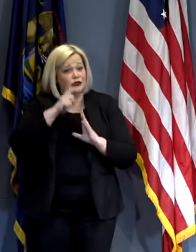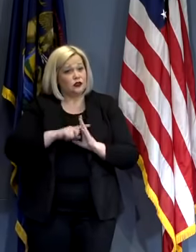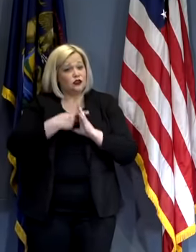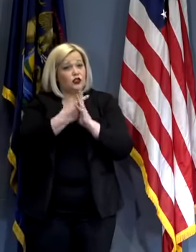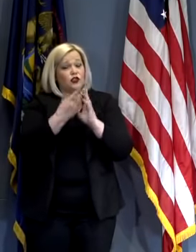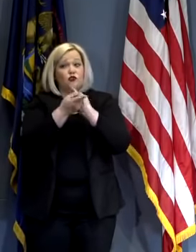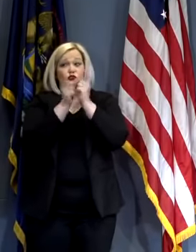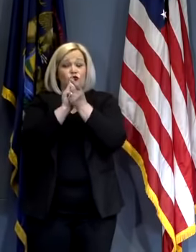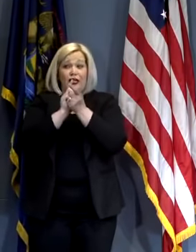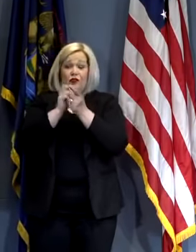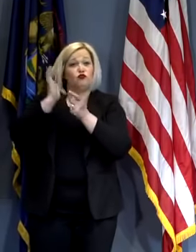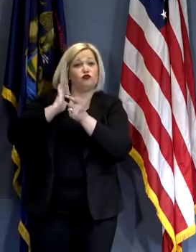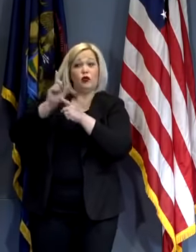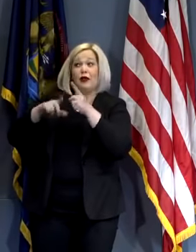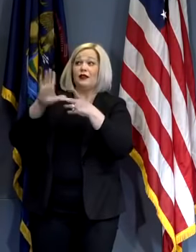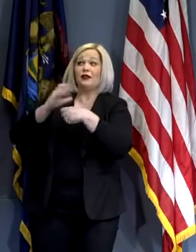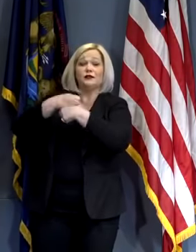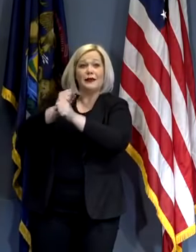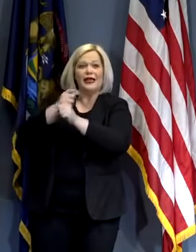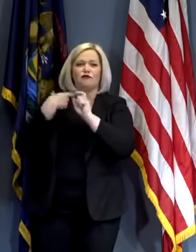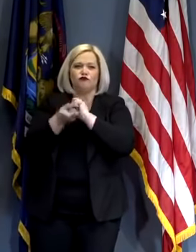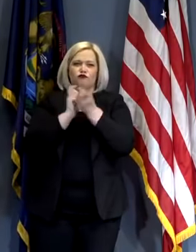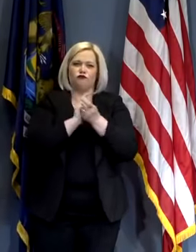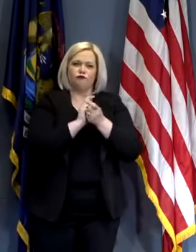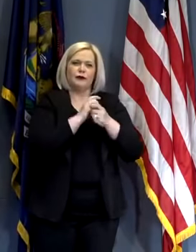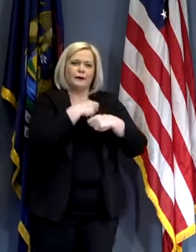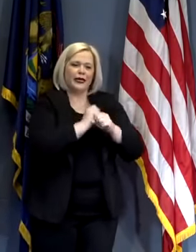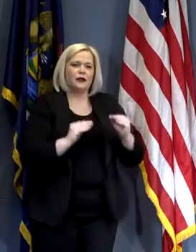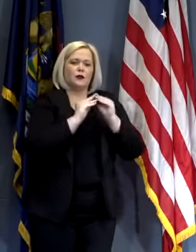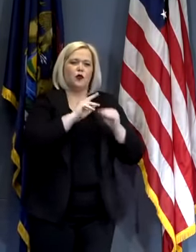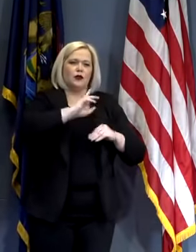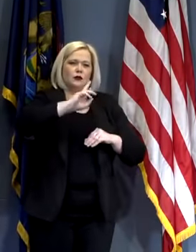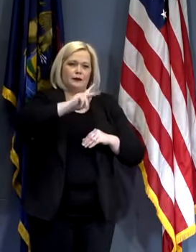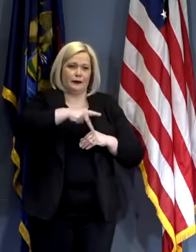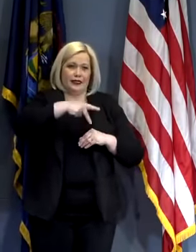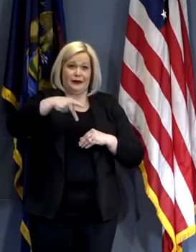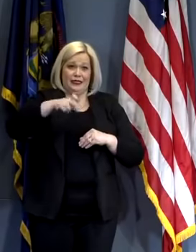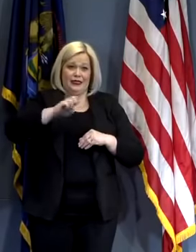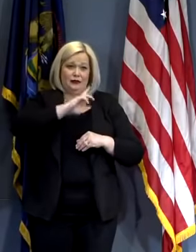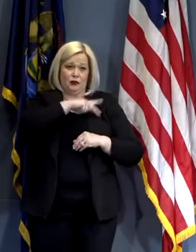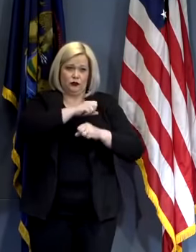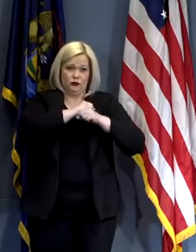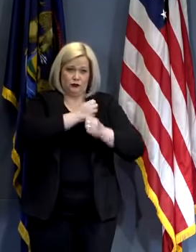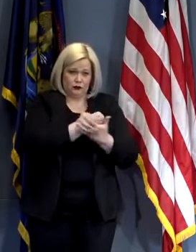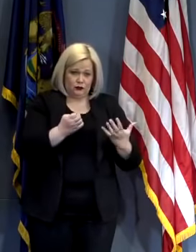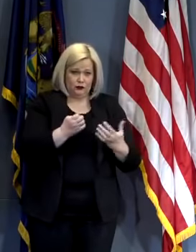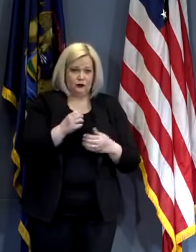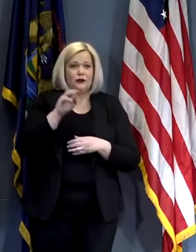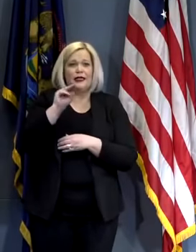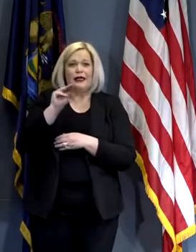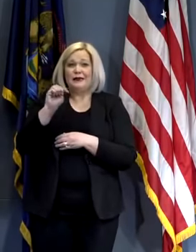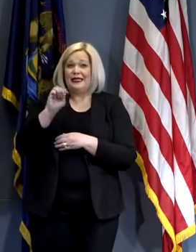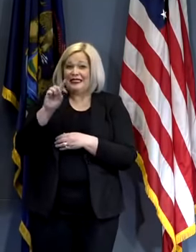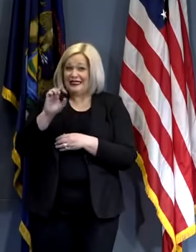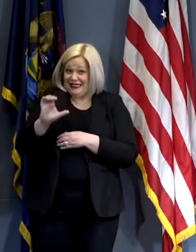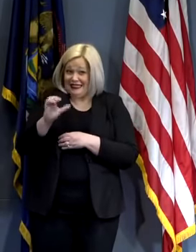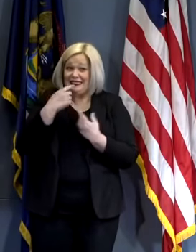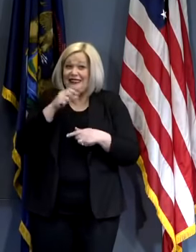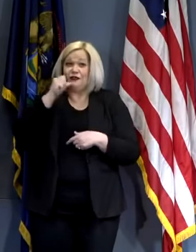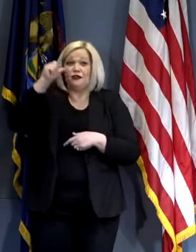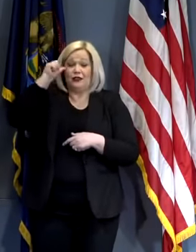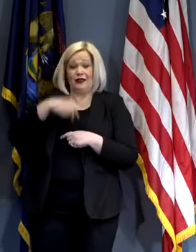convert their operations to manufacture PPE here in Michigan. The MEDC announced on Wednesday that